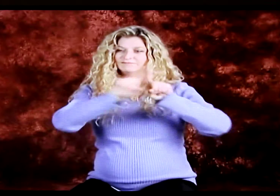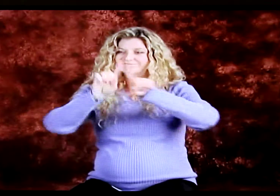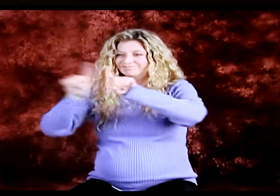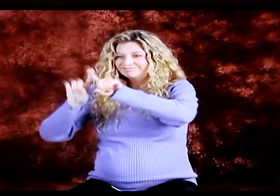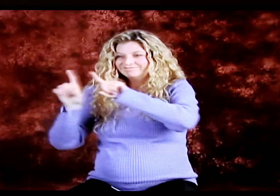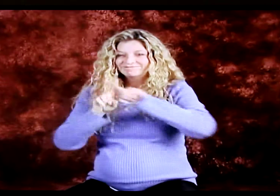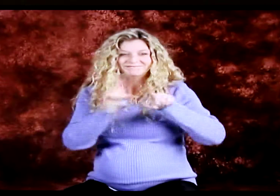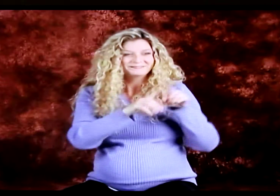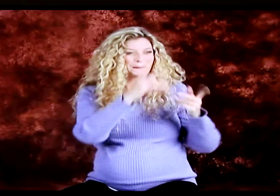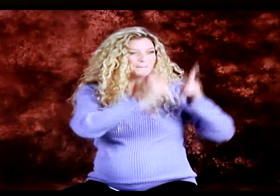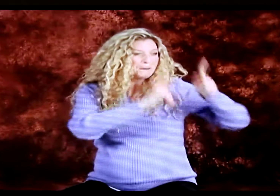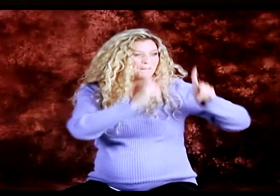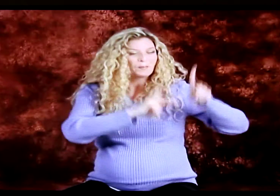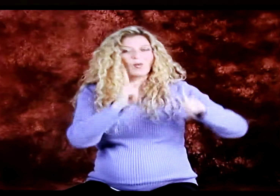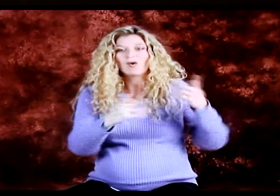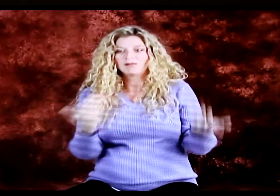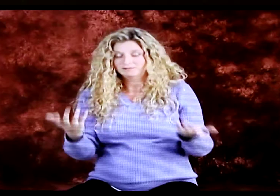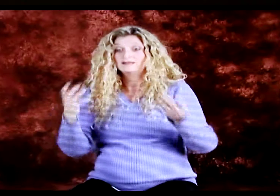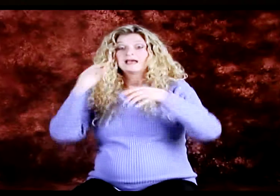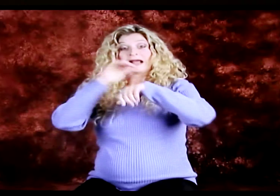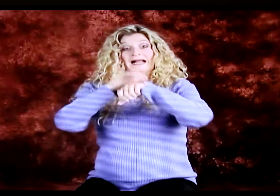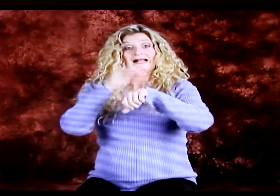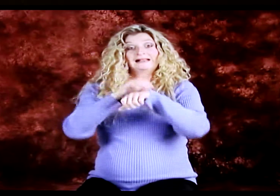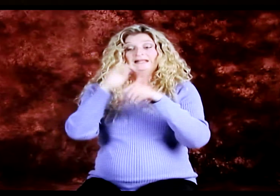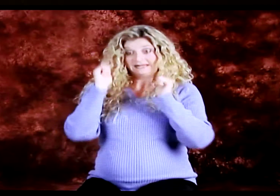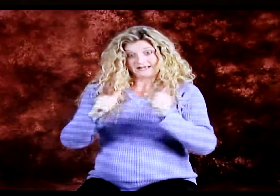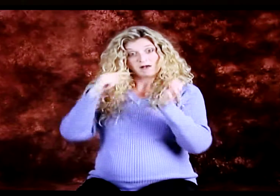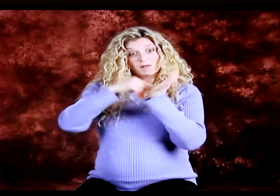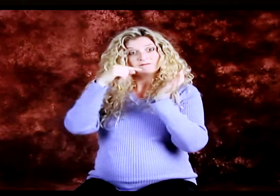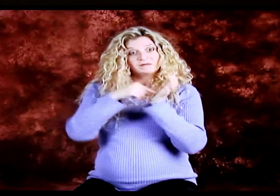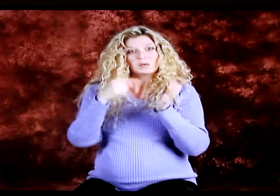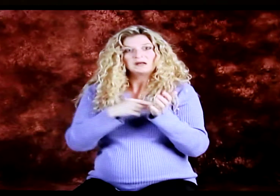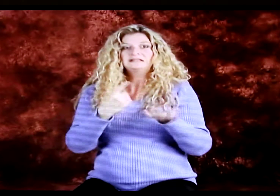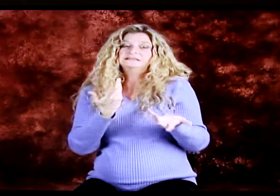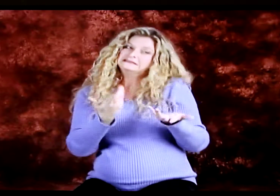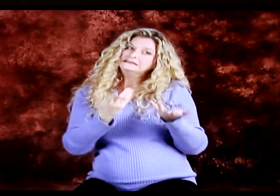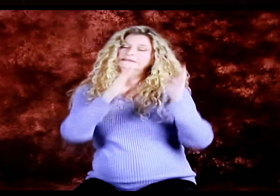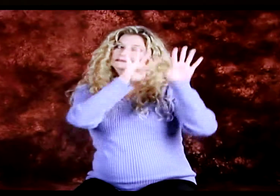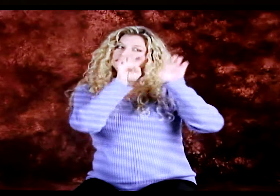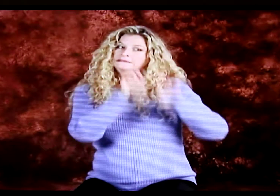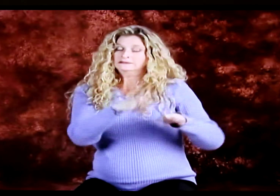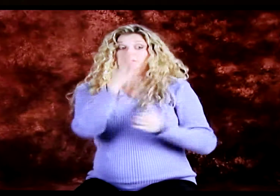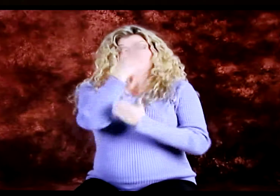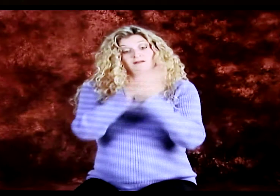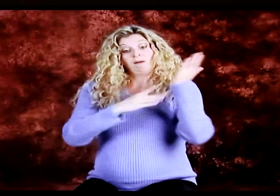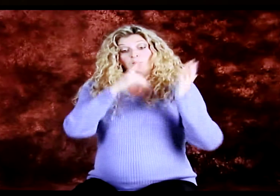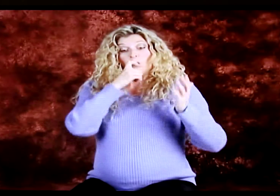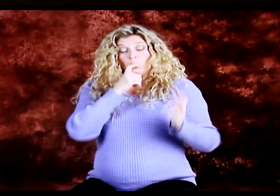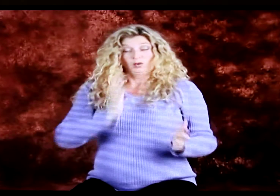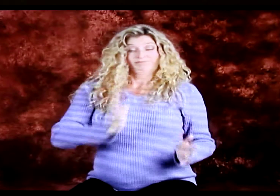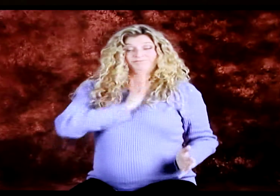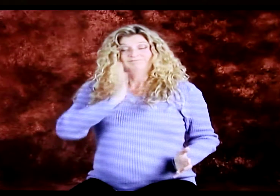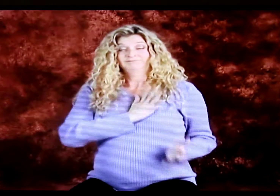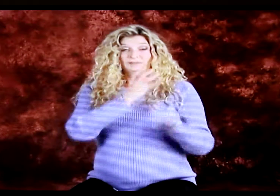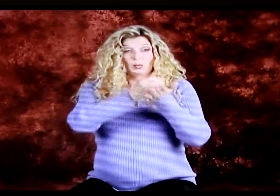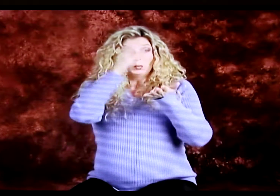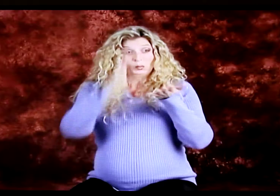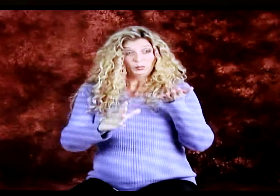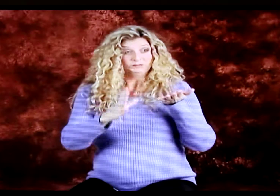England. You know, there was just a variety of people, you know, and whether they could afford all that